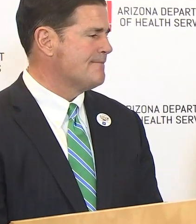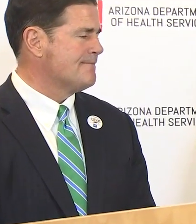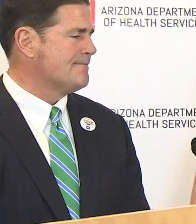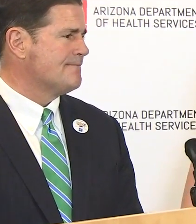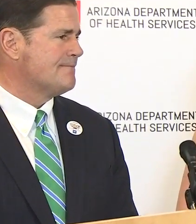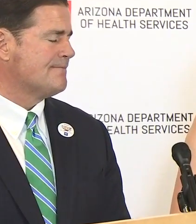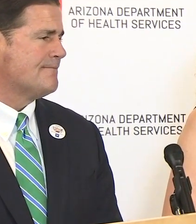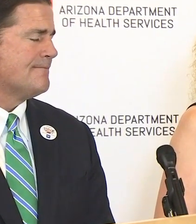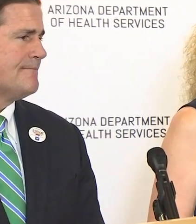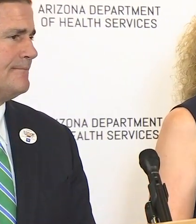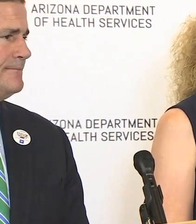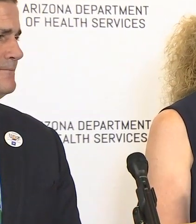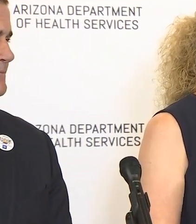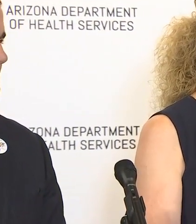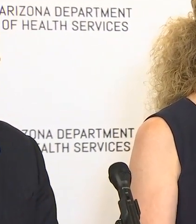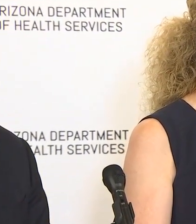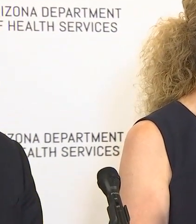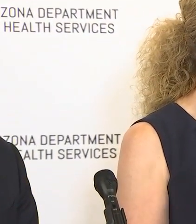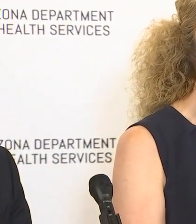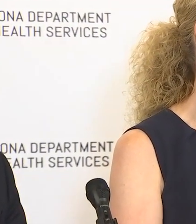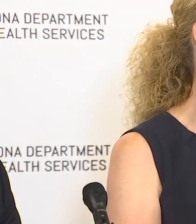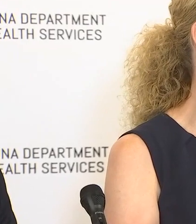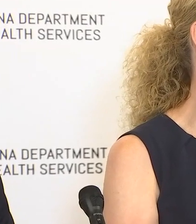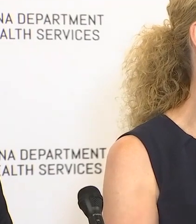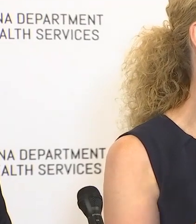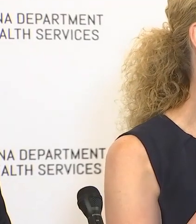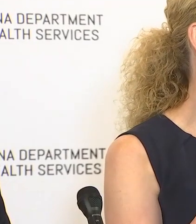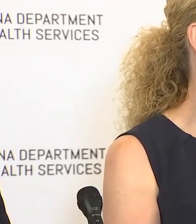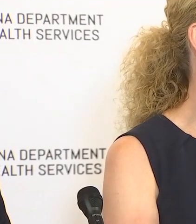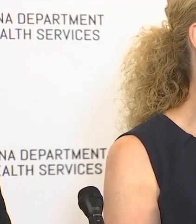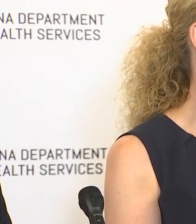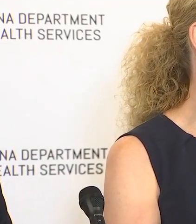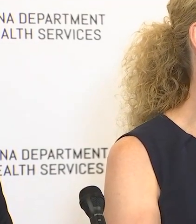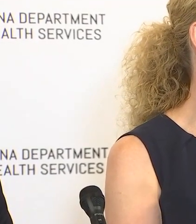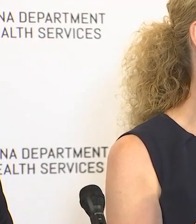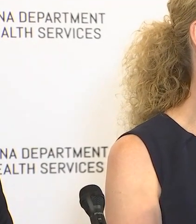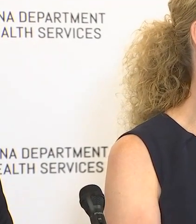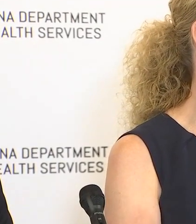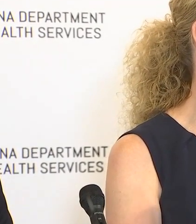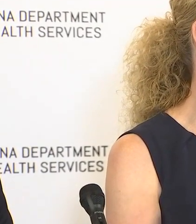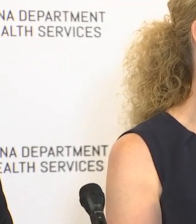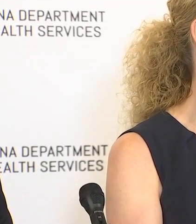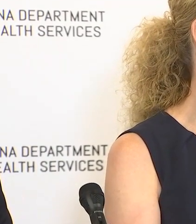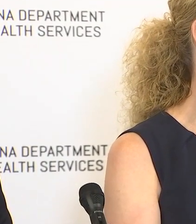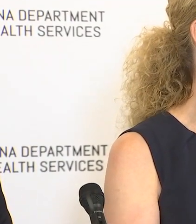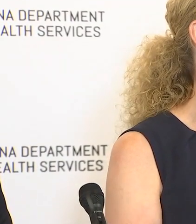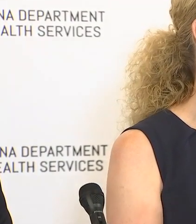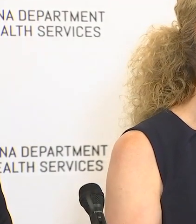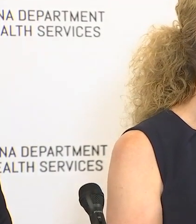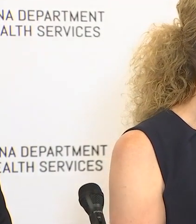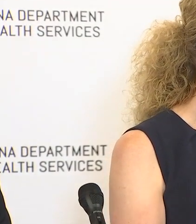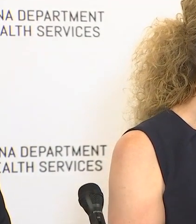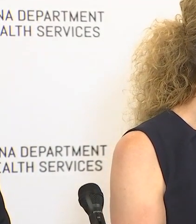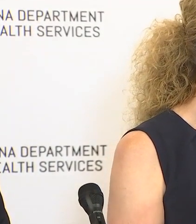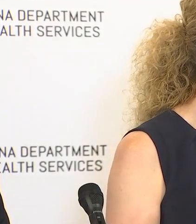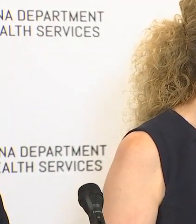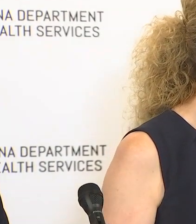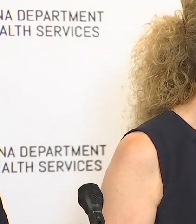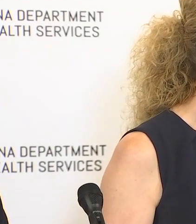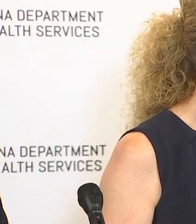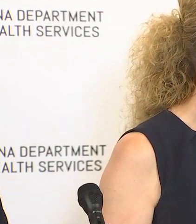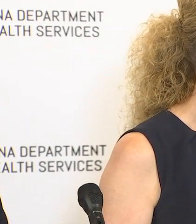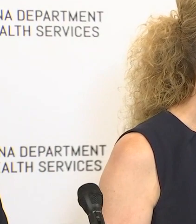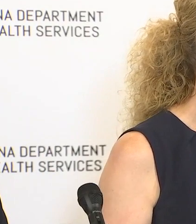had our first individual that did not have linkage to a known case with travel. So that's where